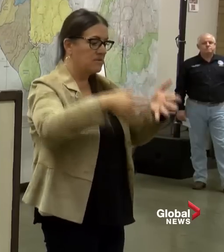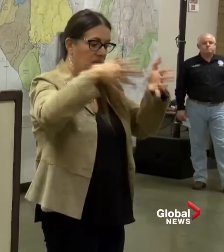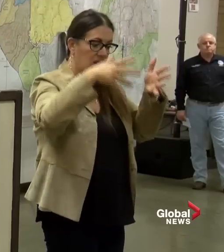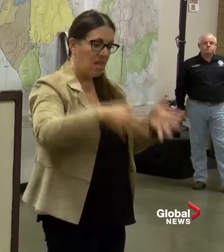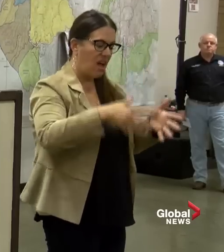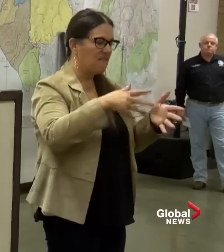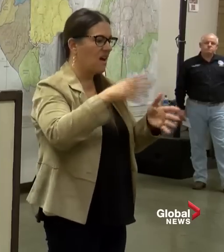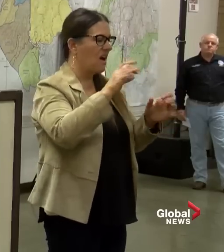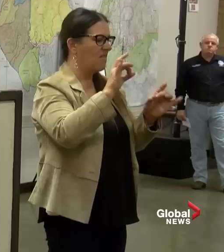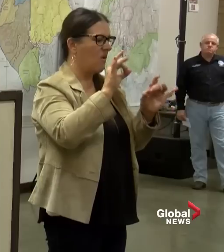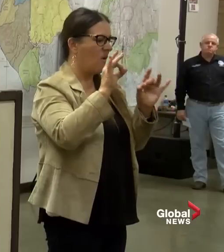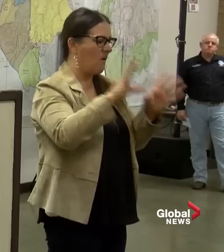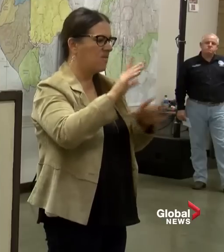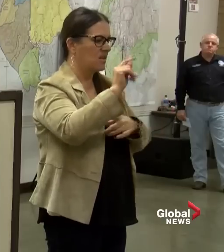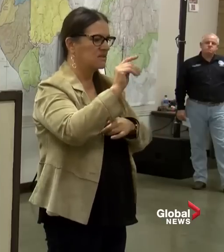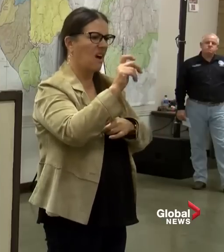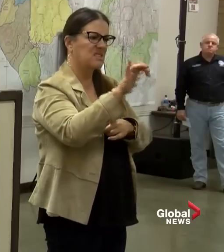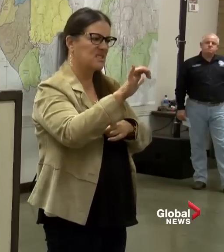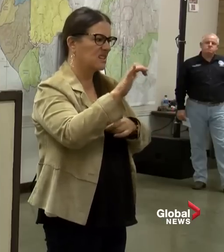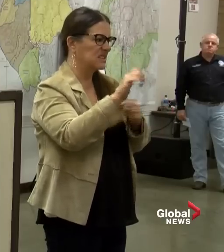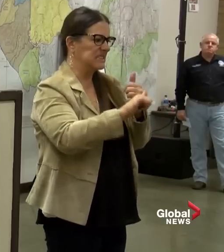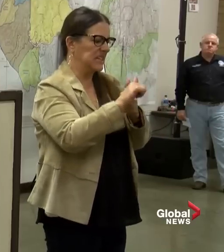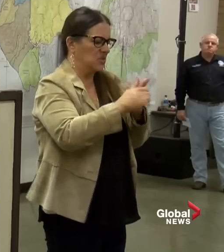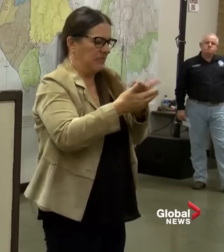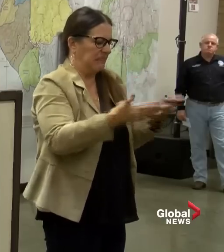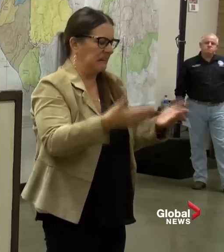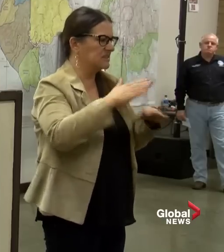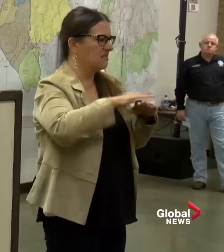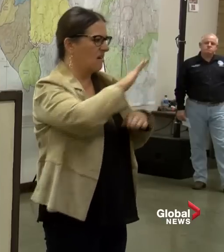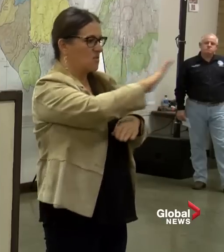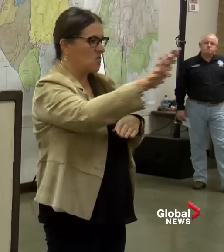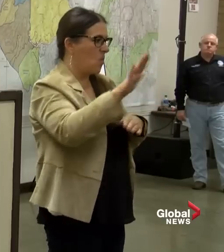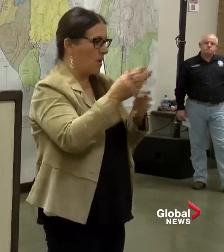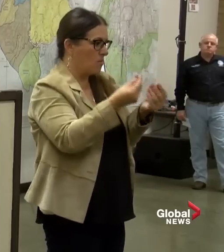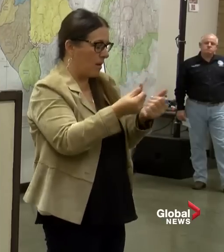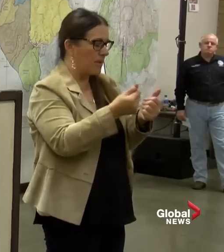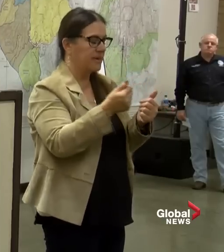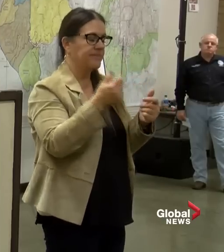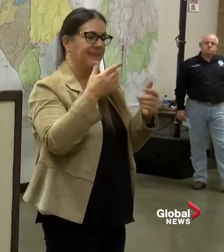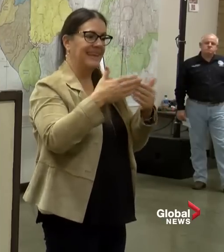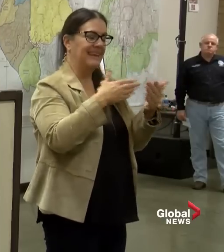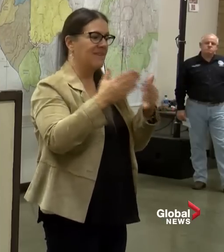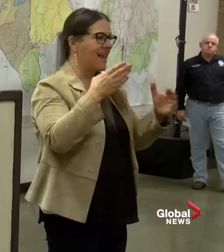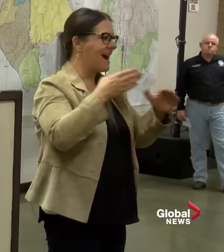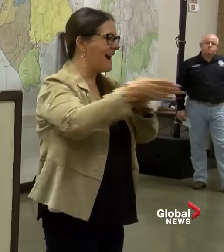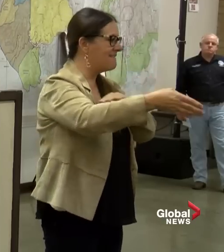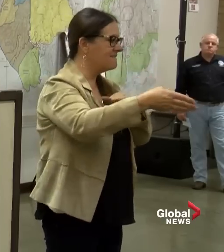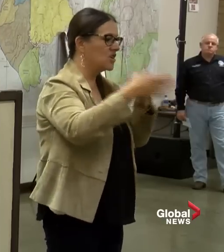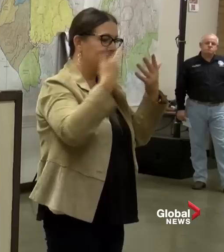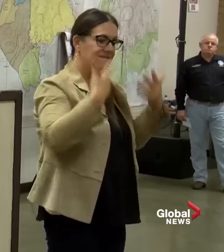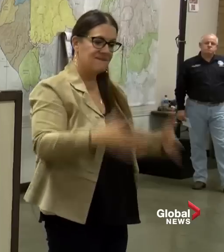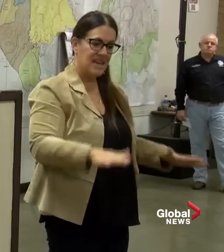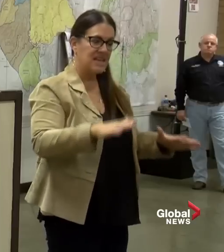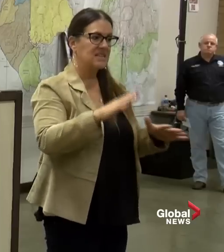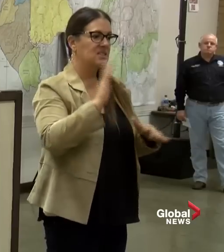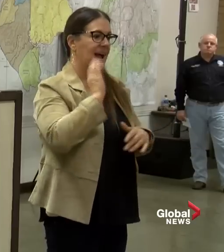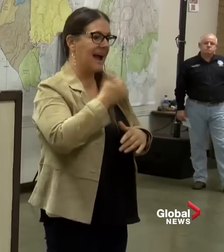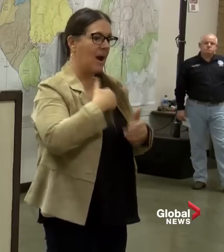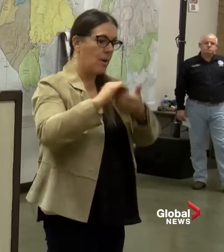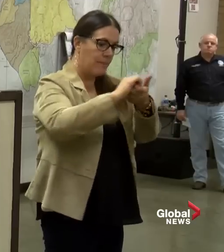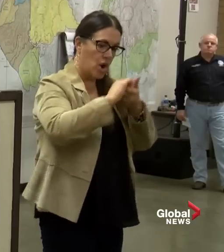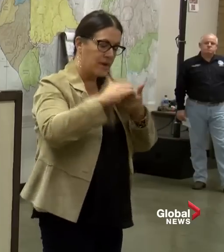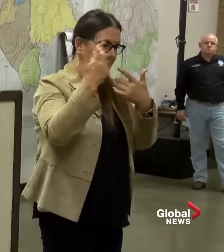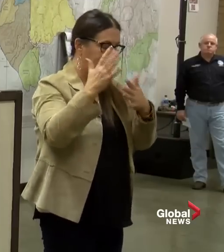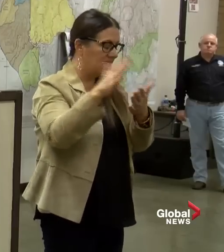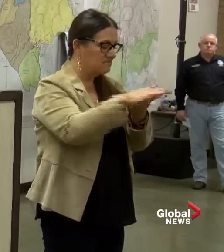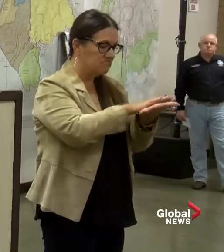the toxic hazardous ash that's on those properties. Let me be clear that even after US EPA and our partners remove